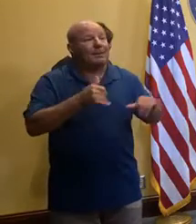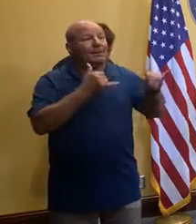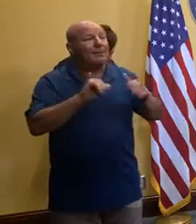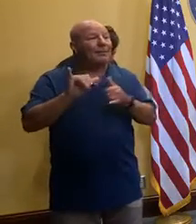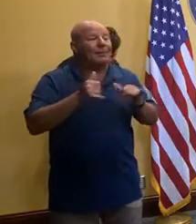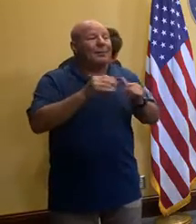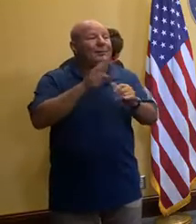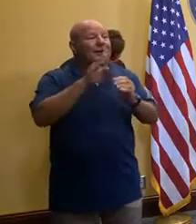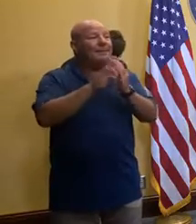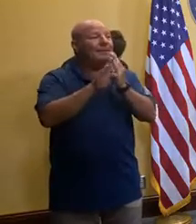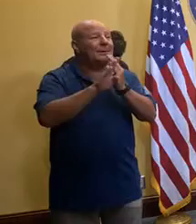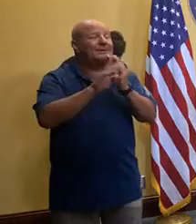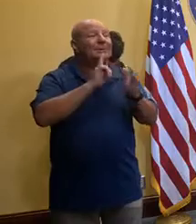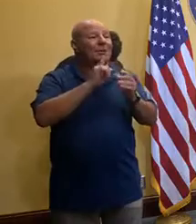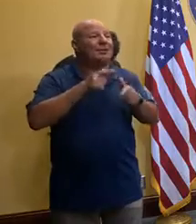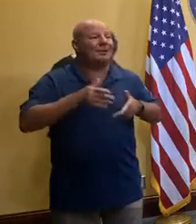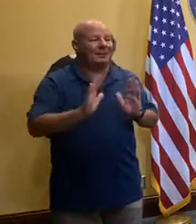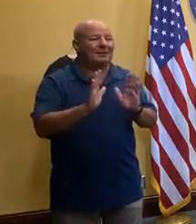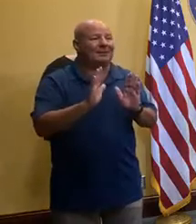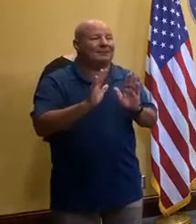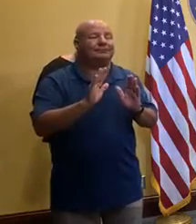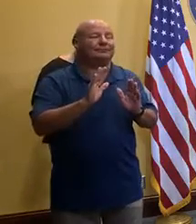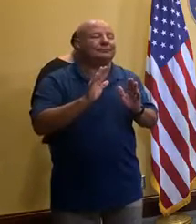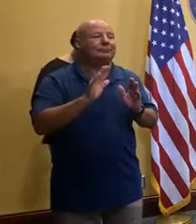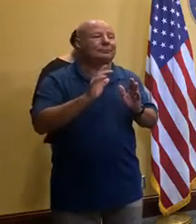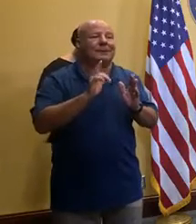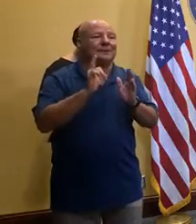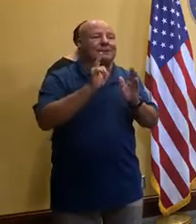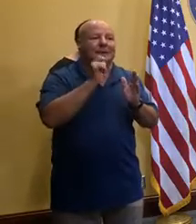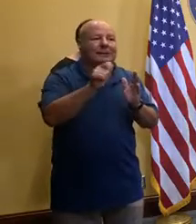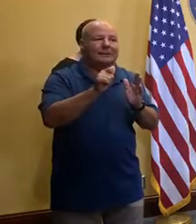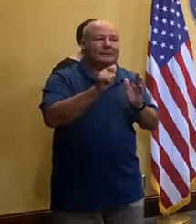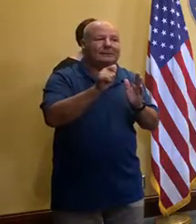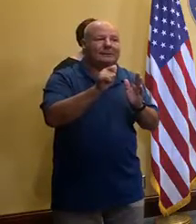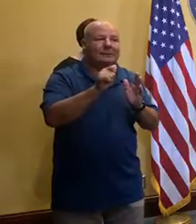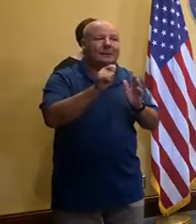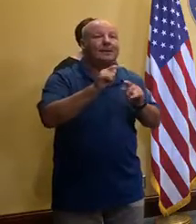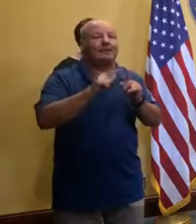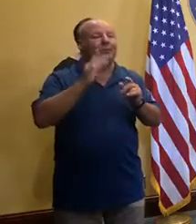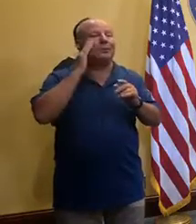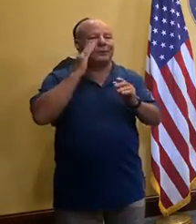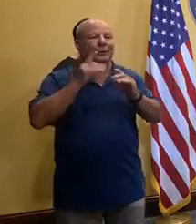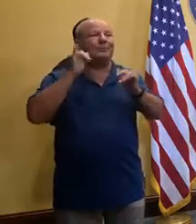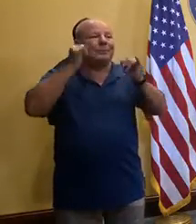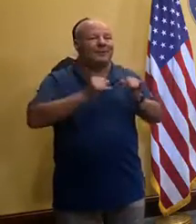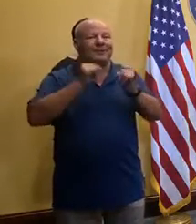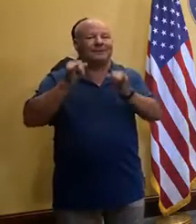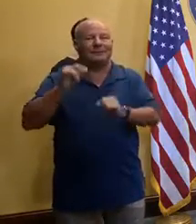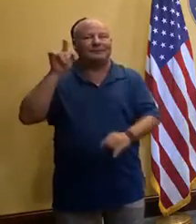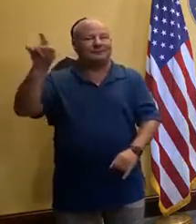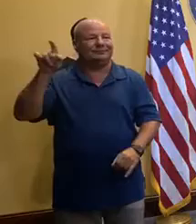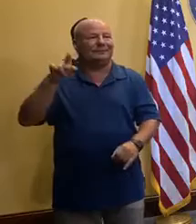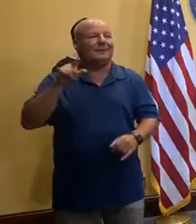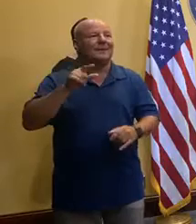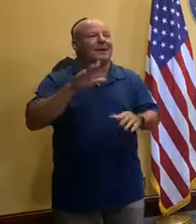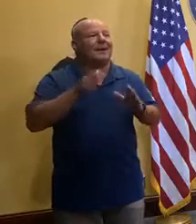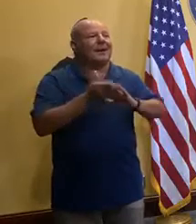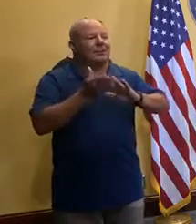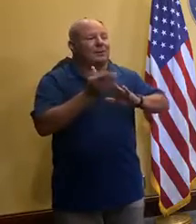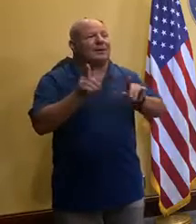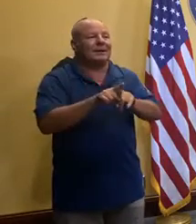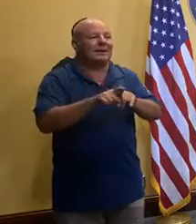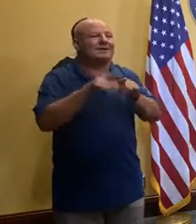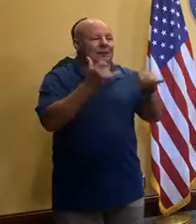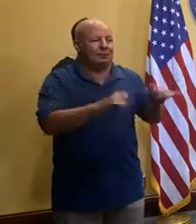know that there are individuals out there that are still operating as a party bus. You cannot circumvent the